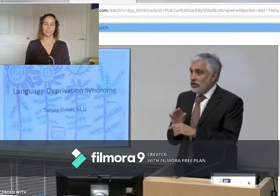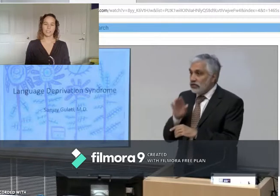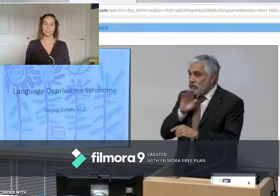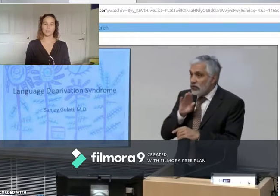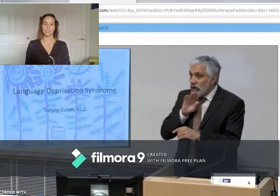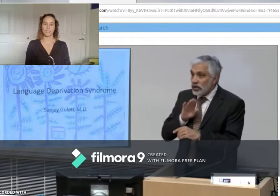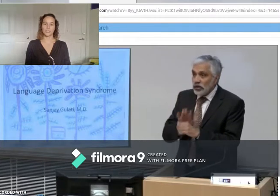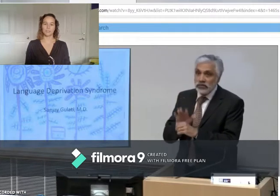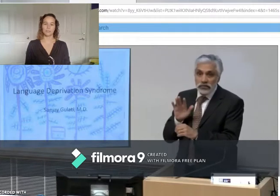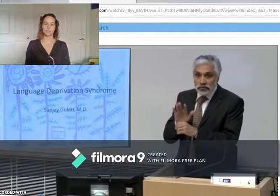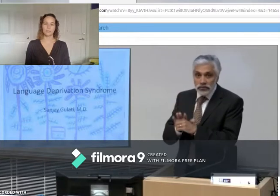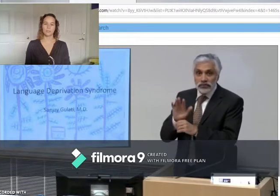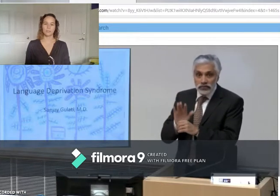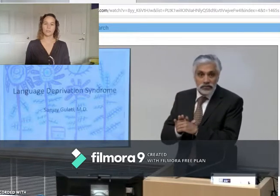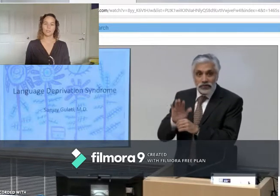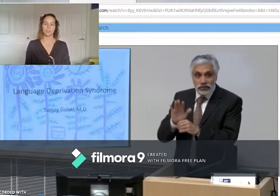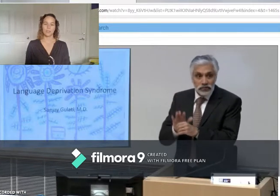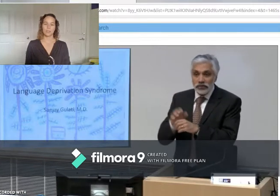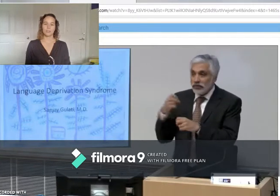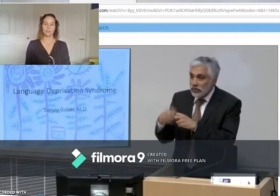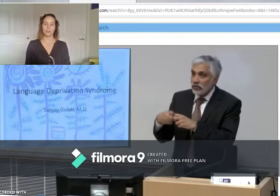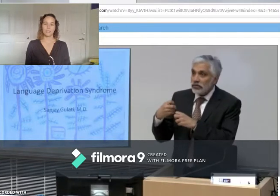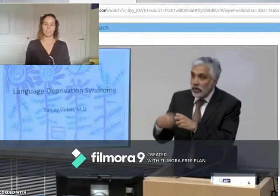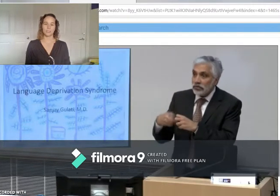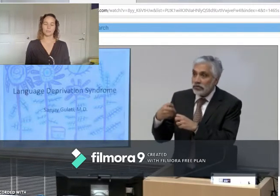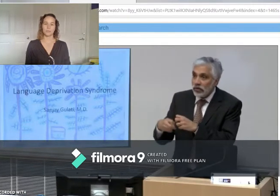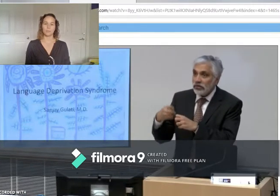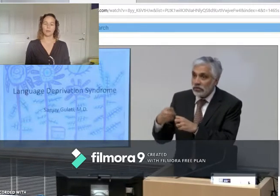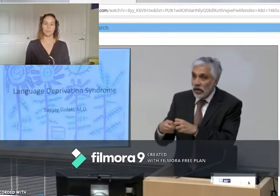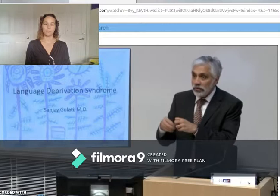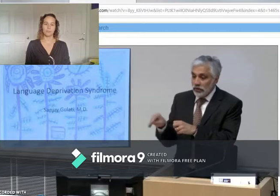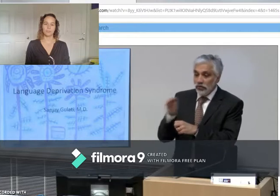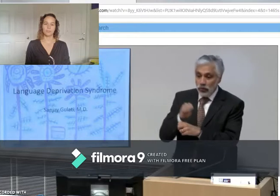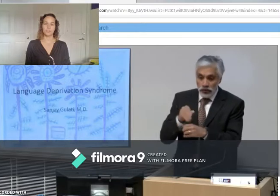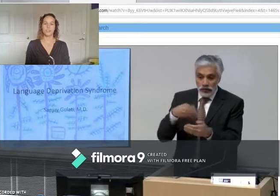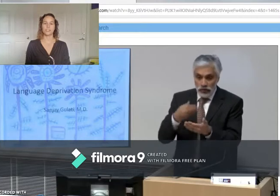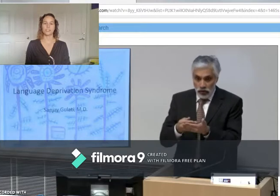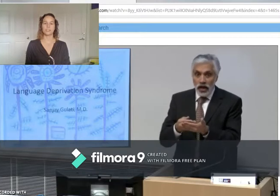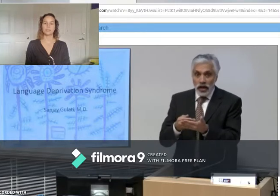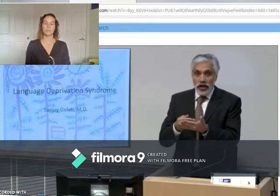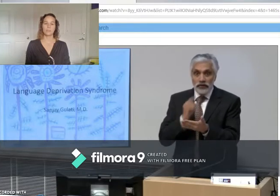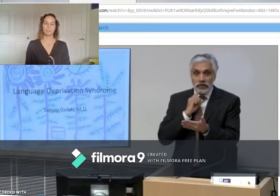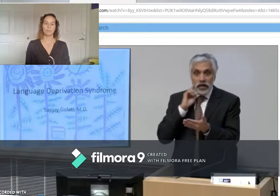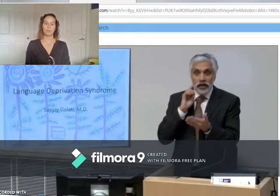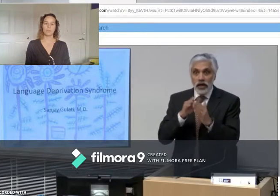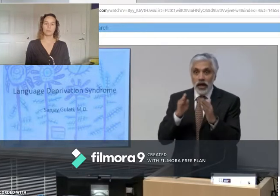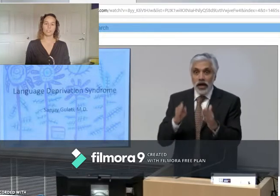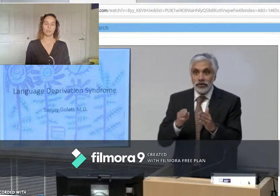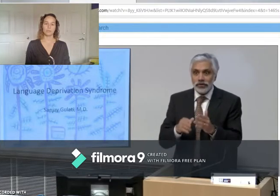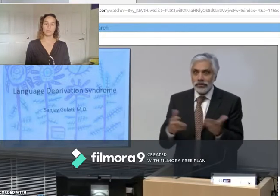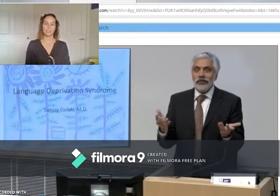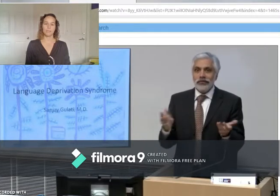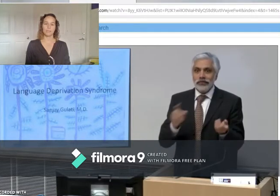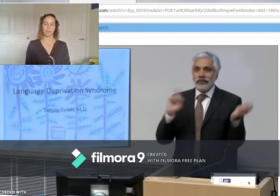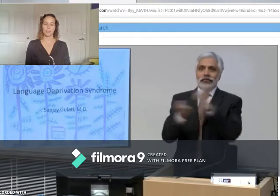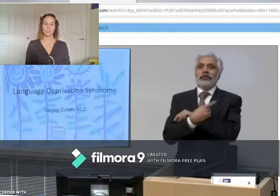give her access to communication. So that led to a lot of tantrums and problems, frustrations. But when she